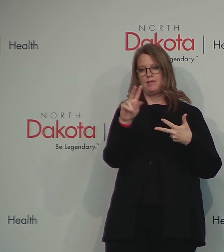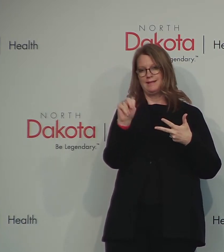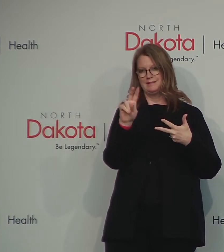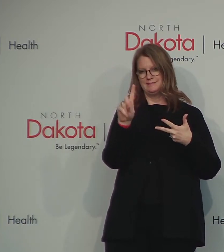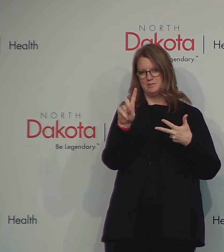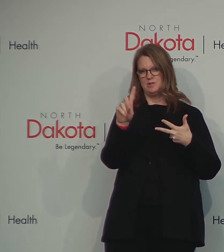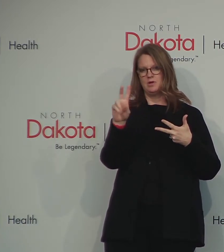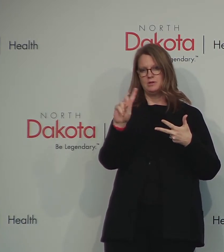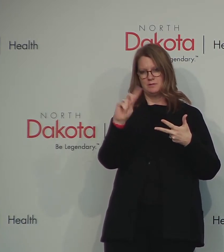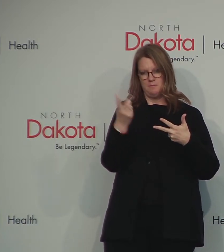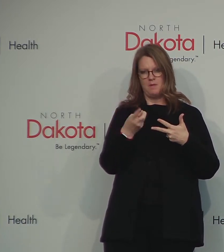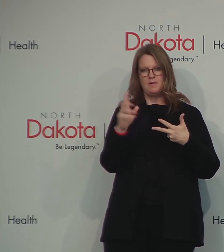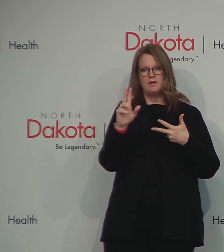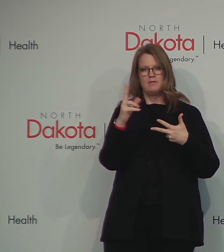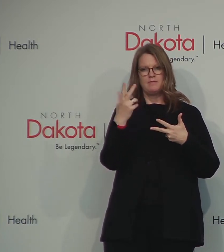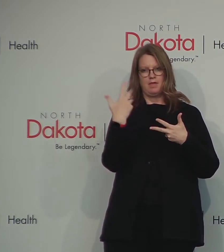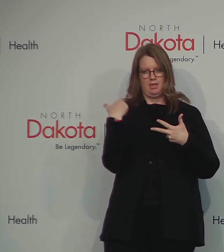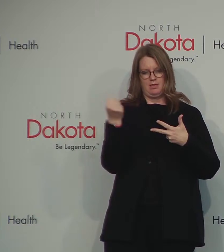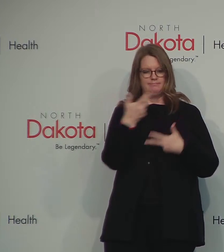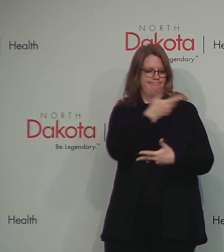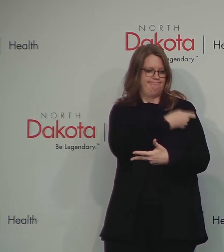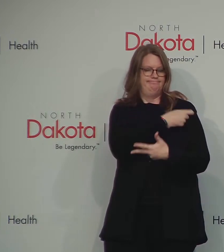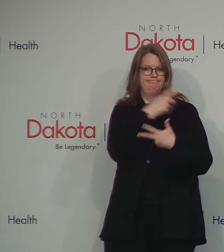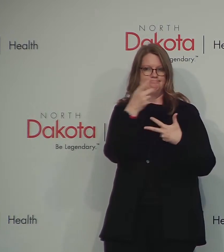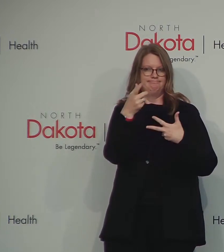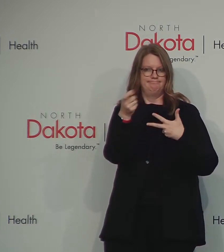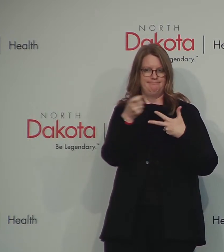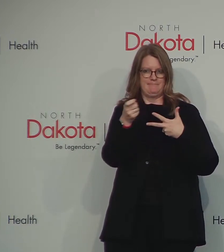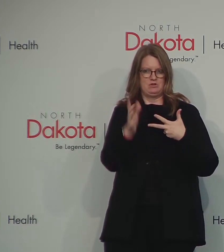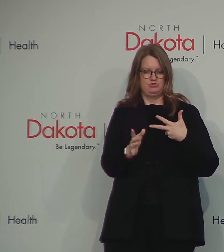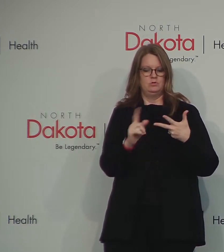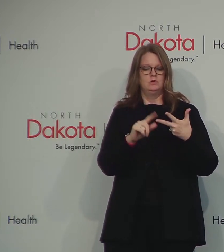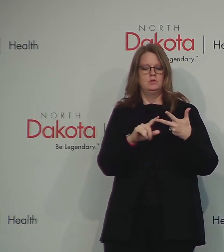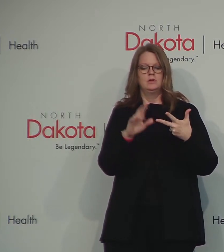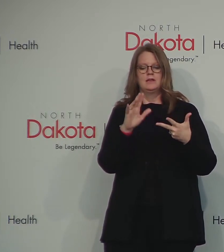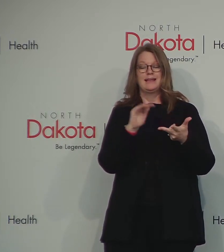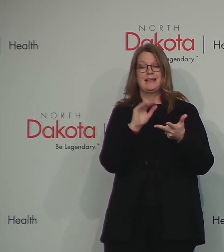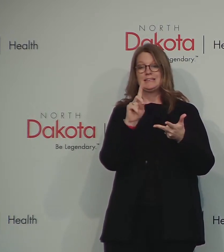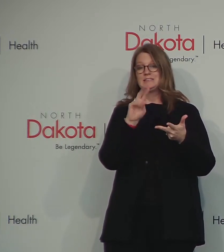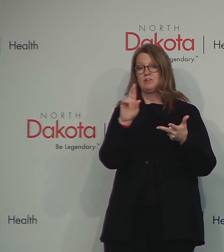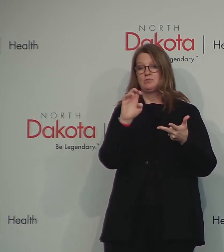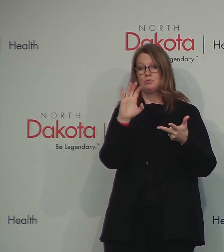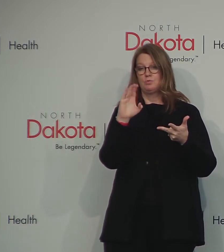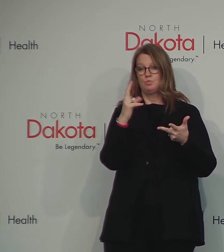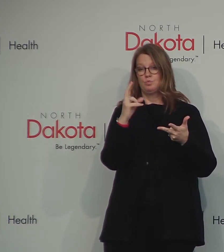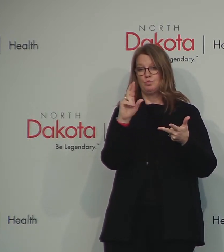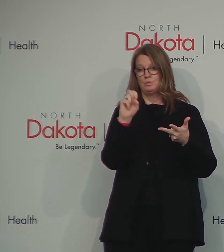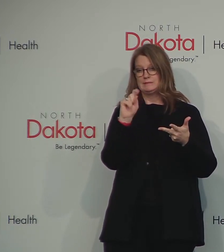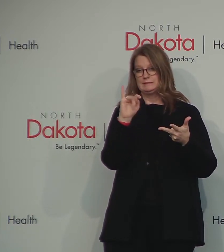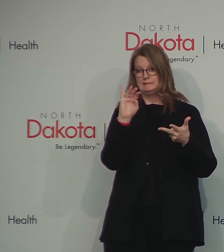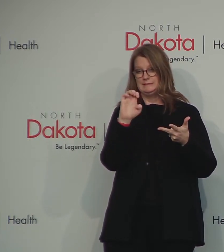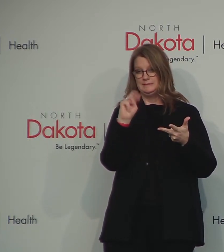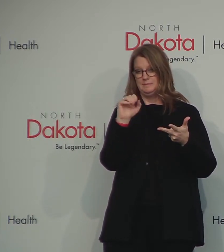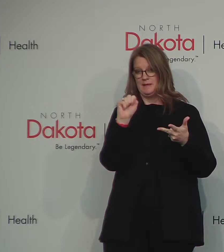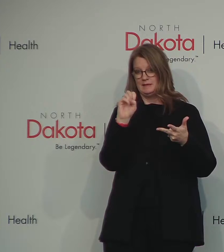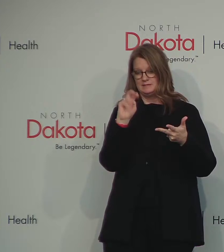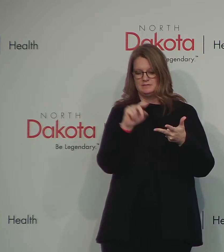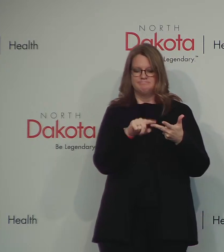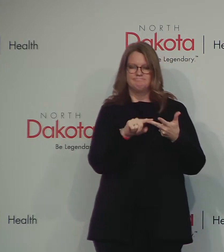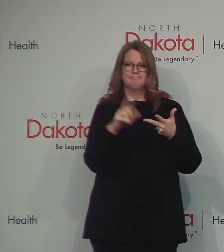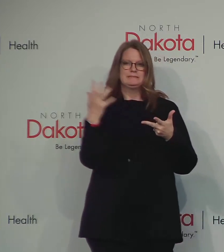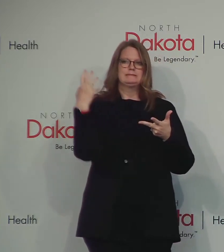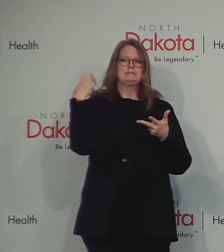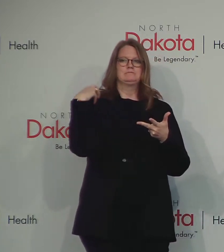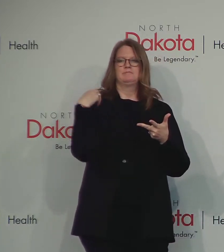Health Immunization Program Manager, giving updates on vaccines, and then Dr. Christy Mason, who's the North Dakota Chief Laboratory Officer,